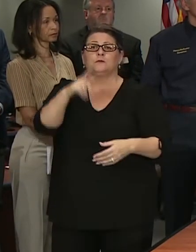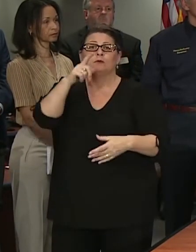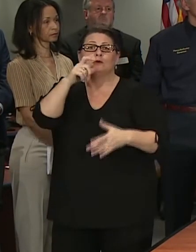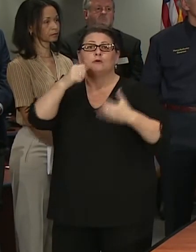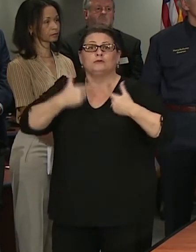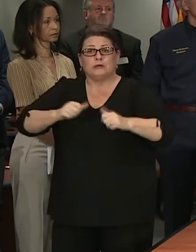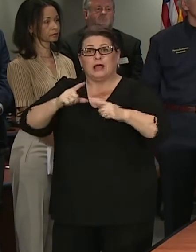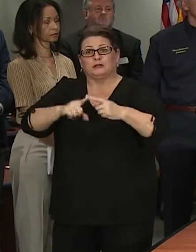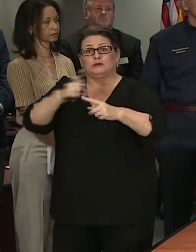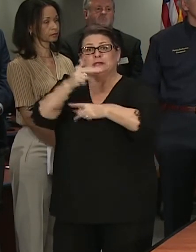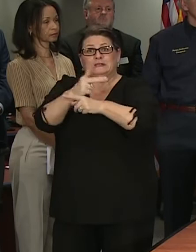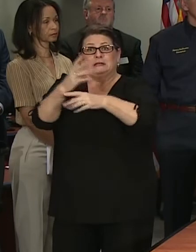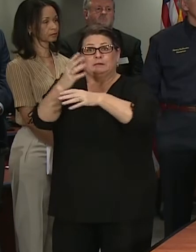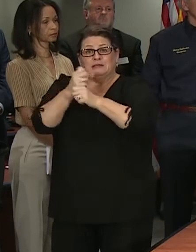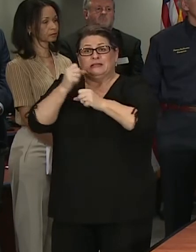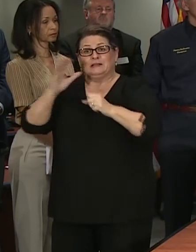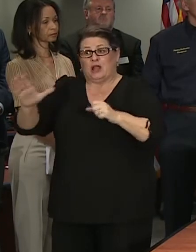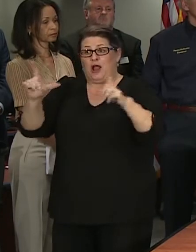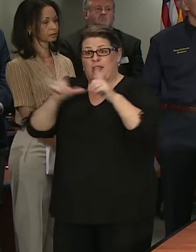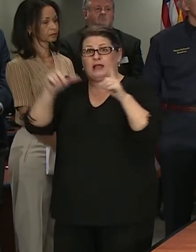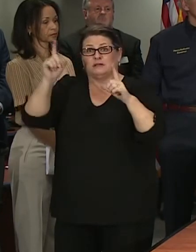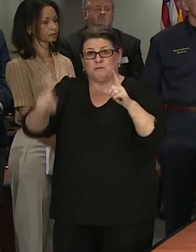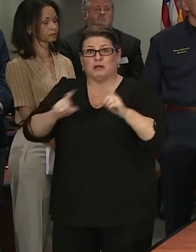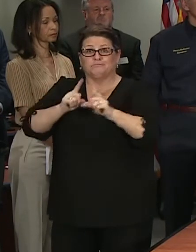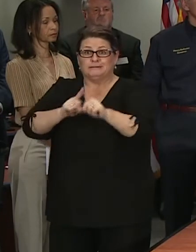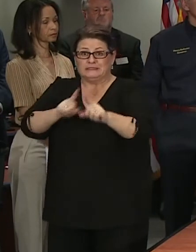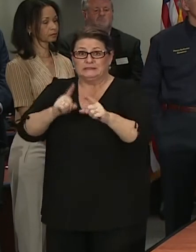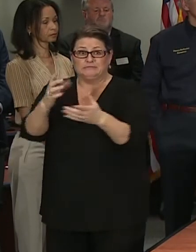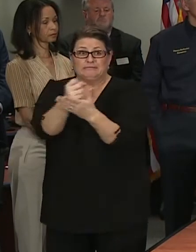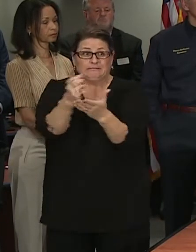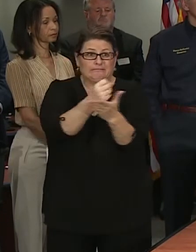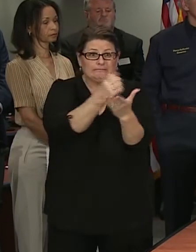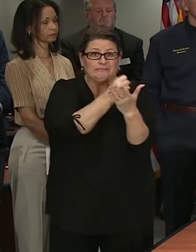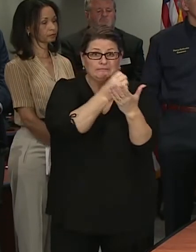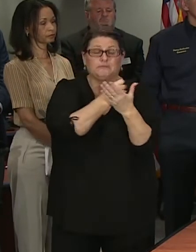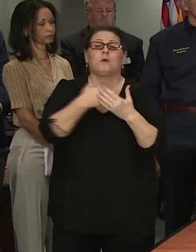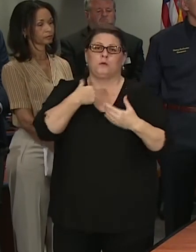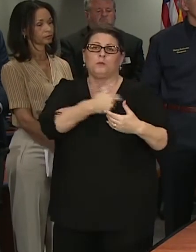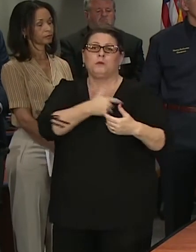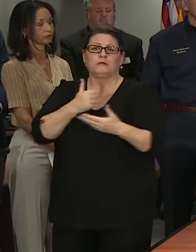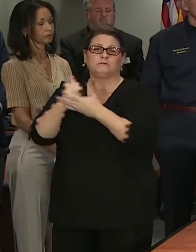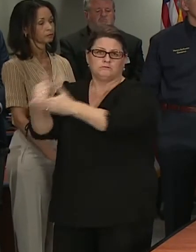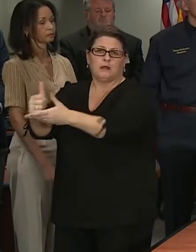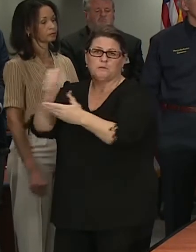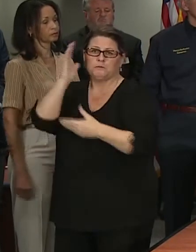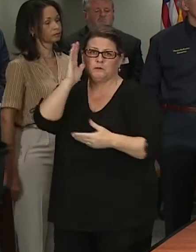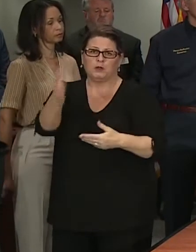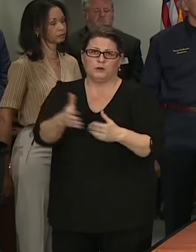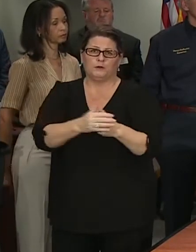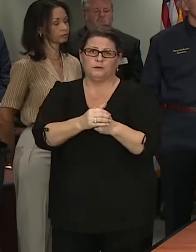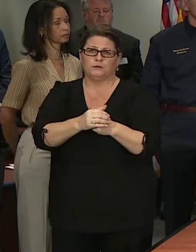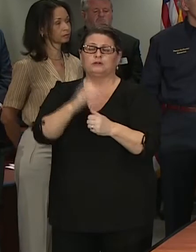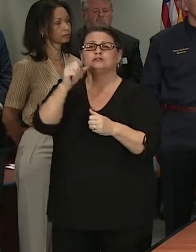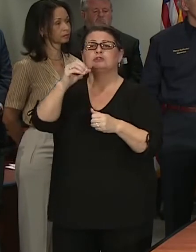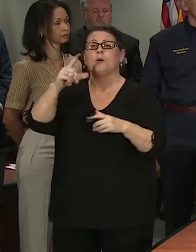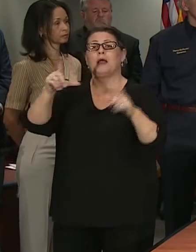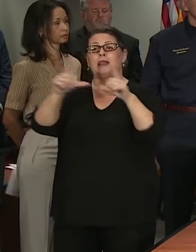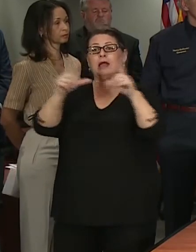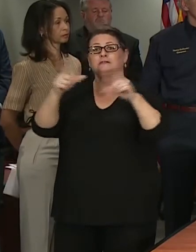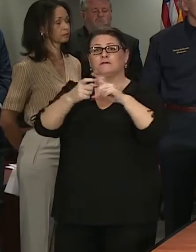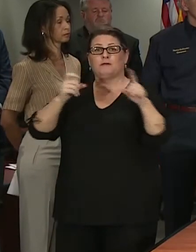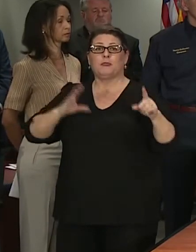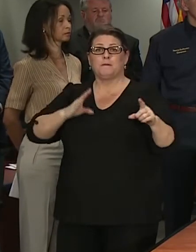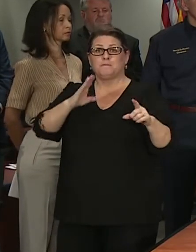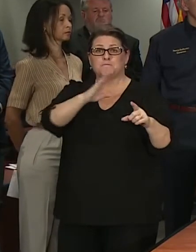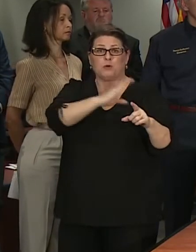earning a professional license. We have also issued practice guidance to licenses from the boards that are provided through